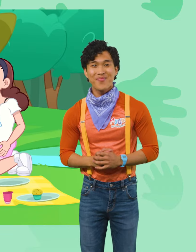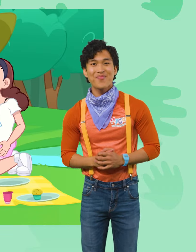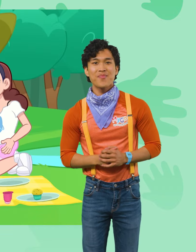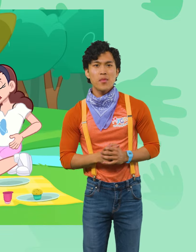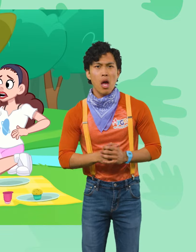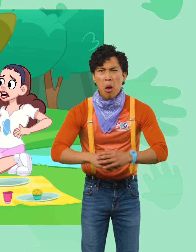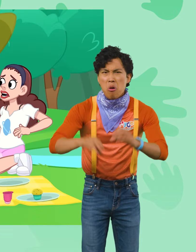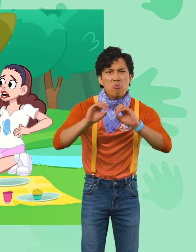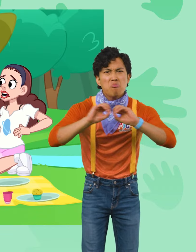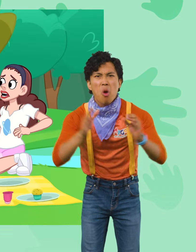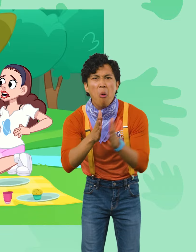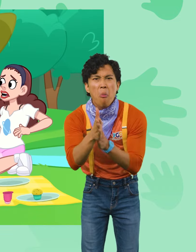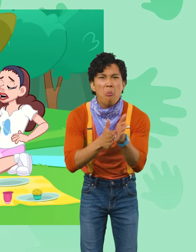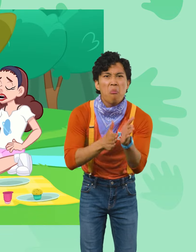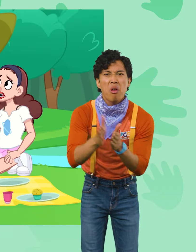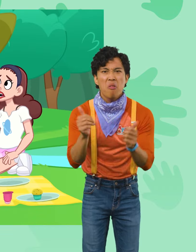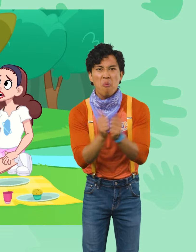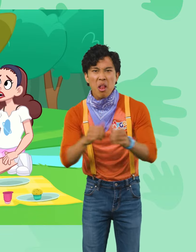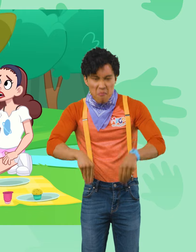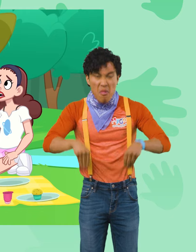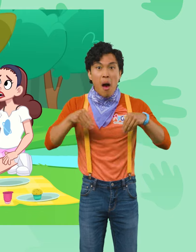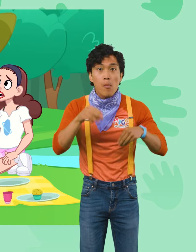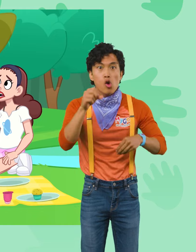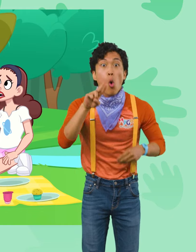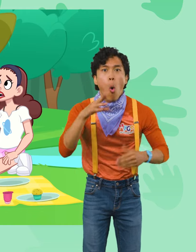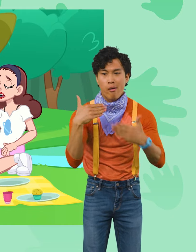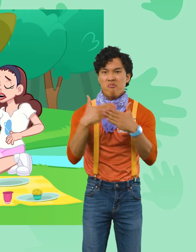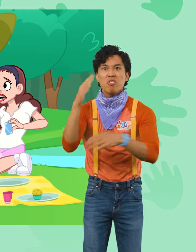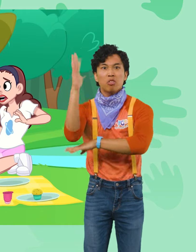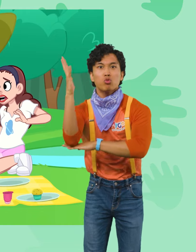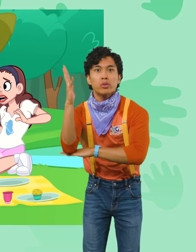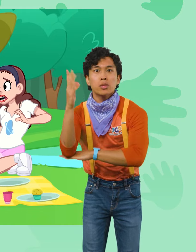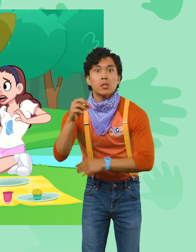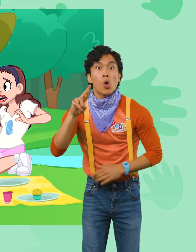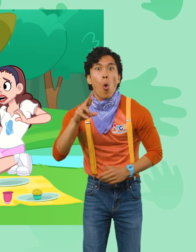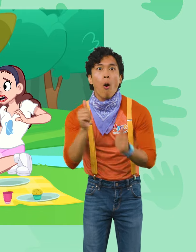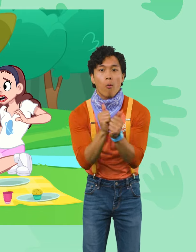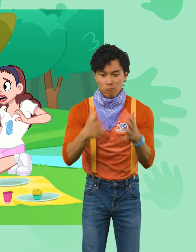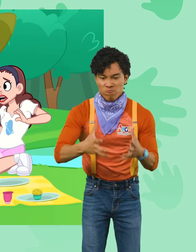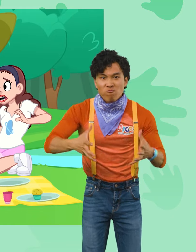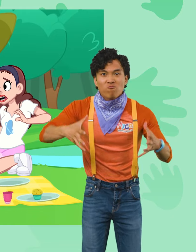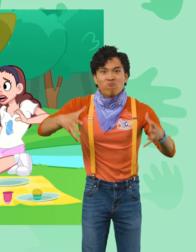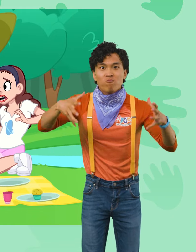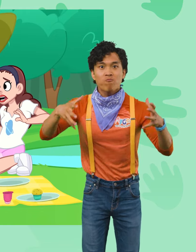No picnics with a blanket, or near a tree, or with a basket!